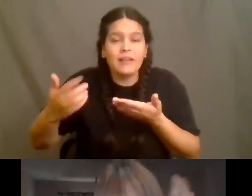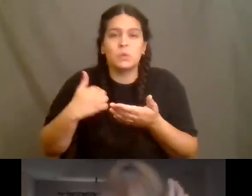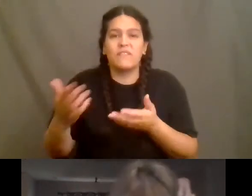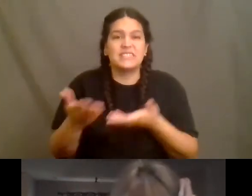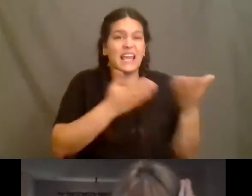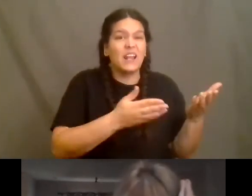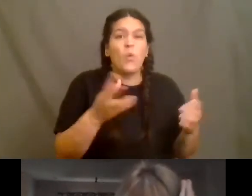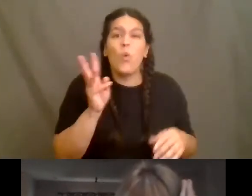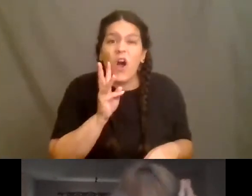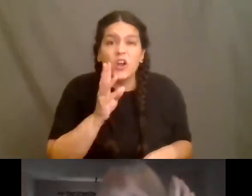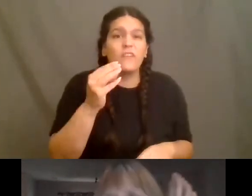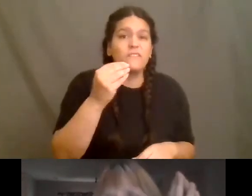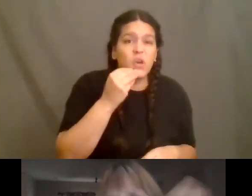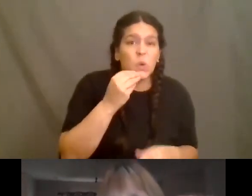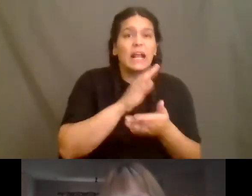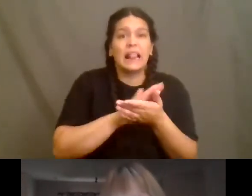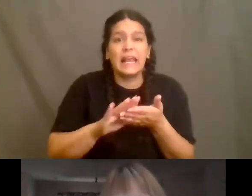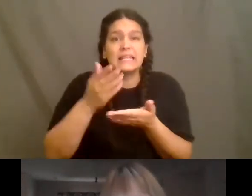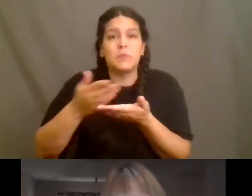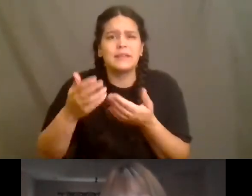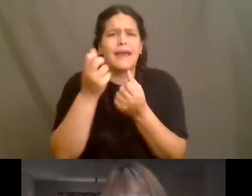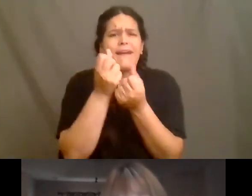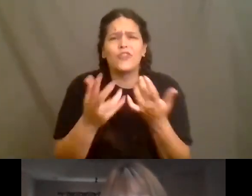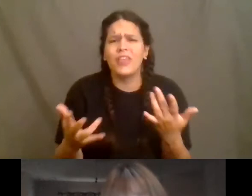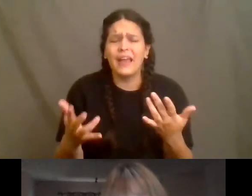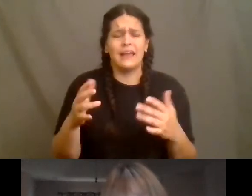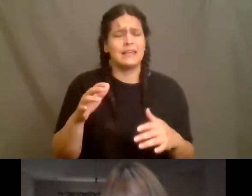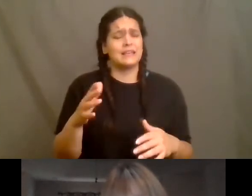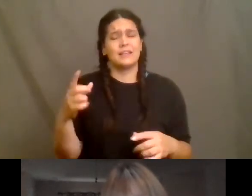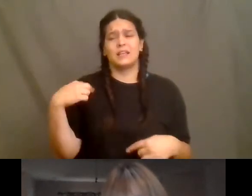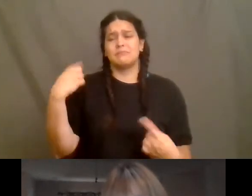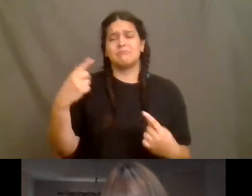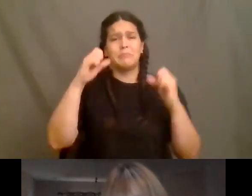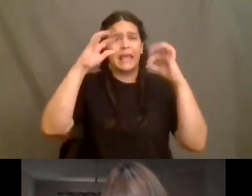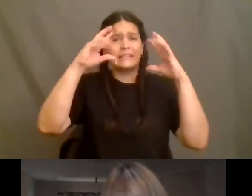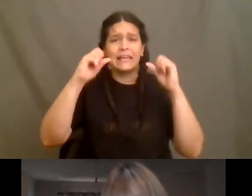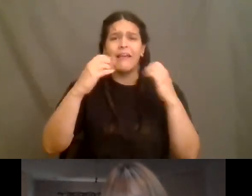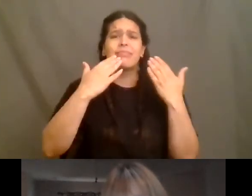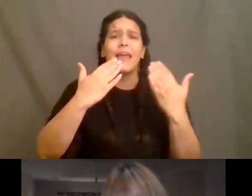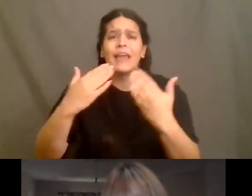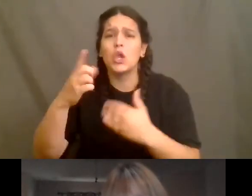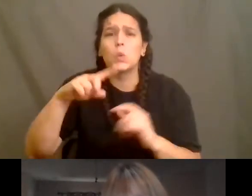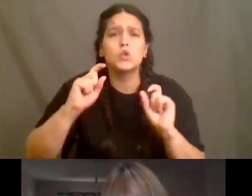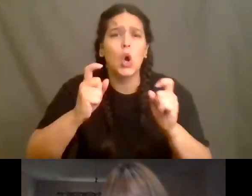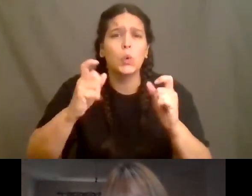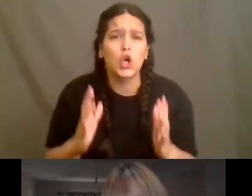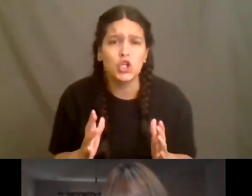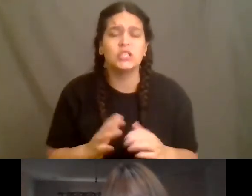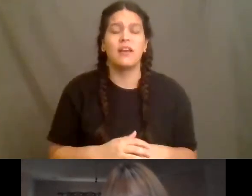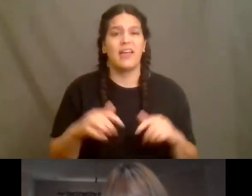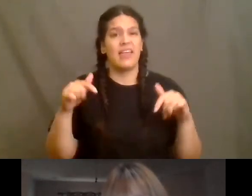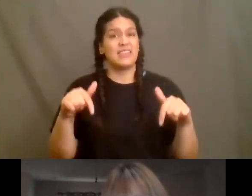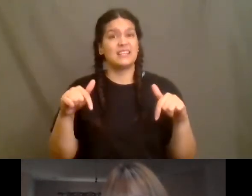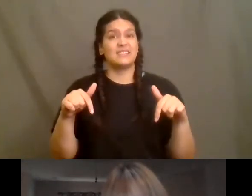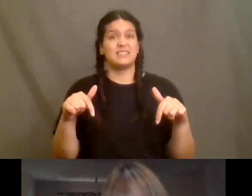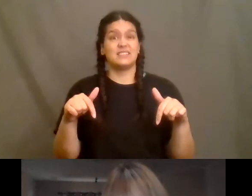food, cleaning supplies. It's been absolutely amazing. We want to thank all of you donors. This platform has been perfect for Black